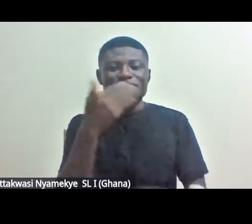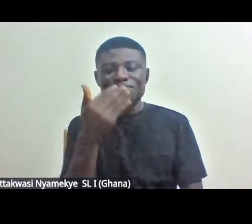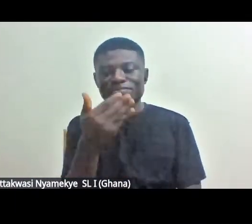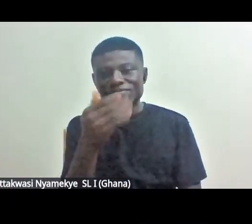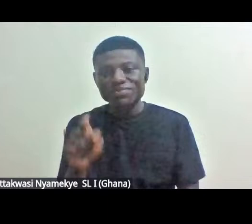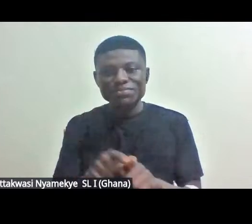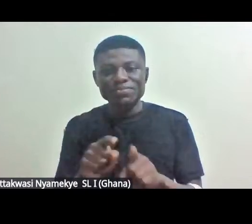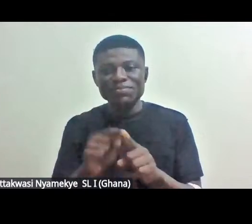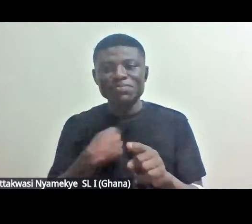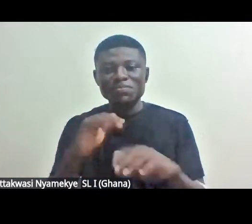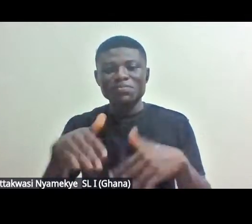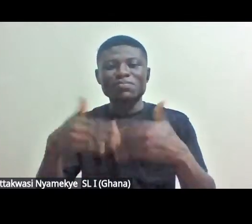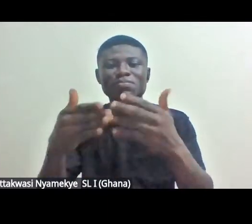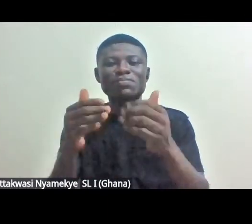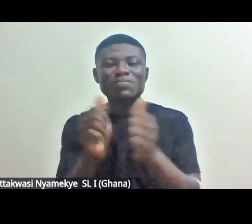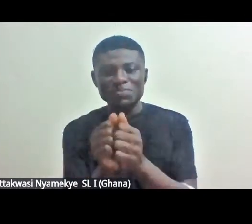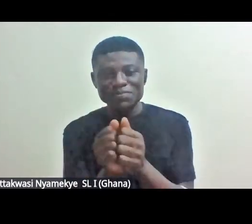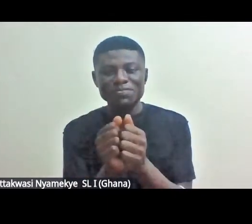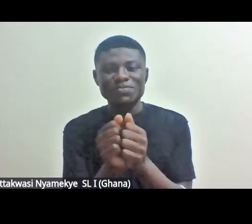hand over to